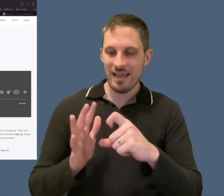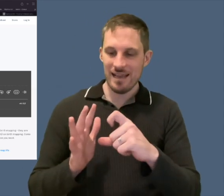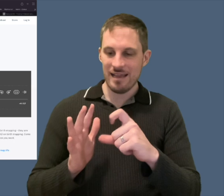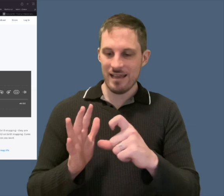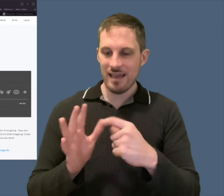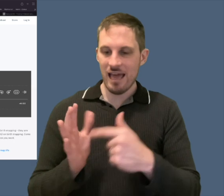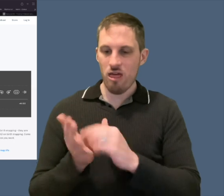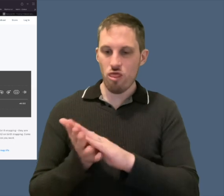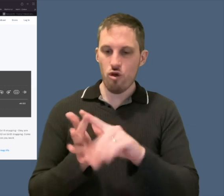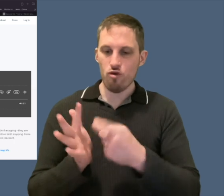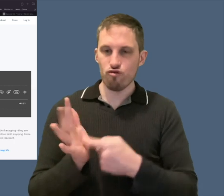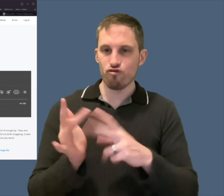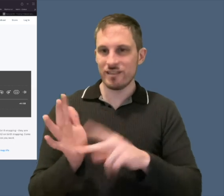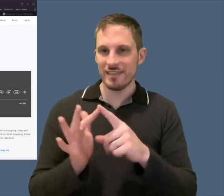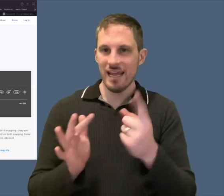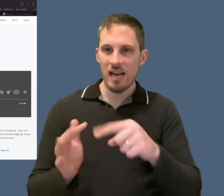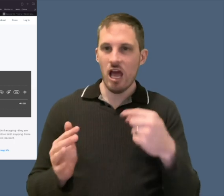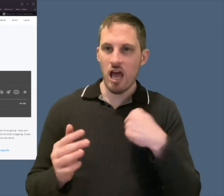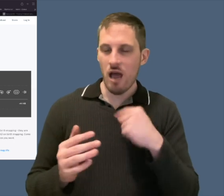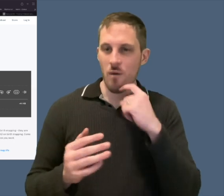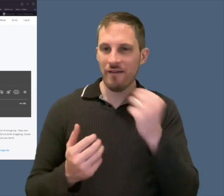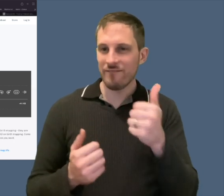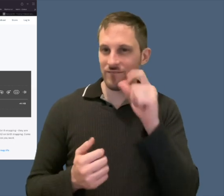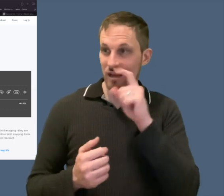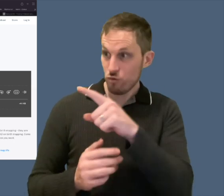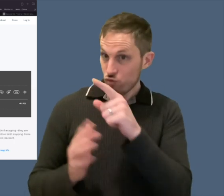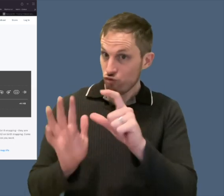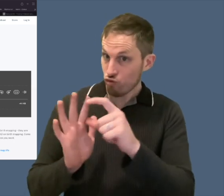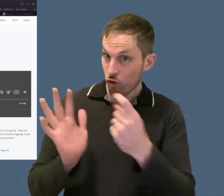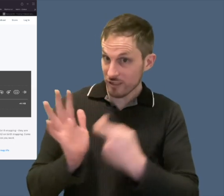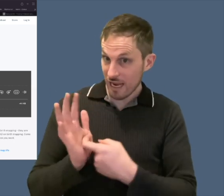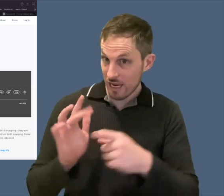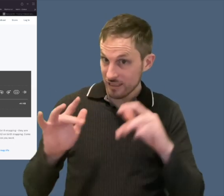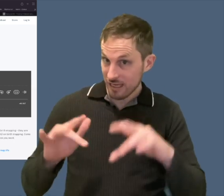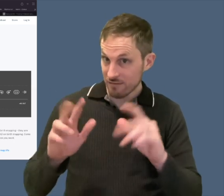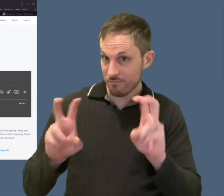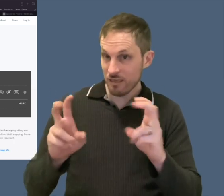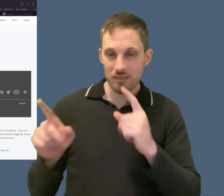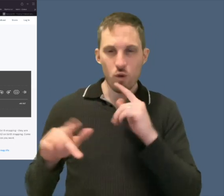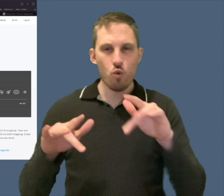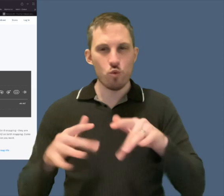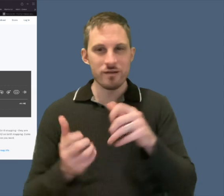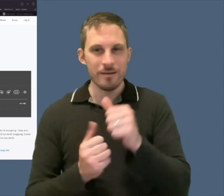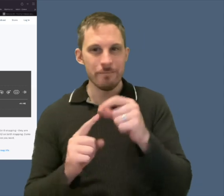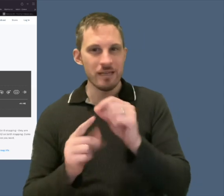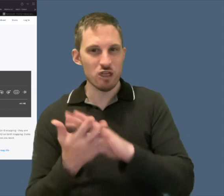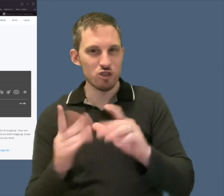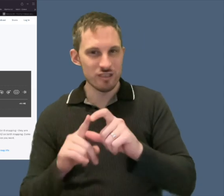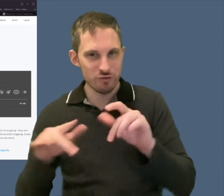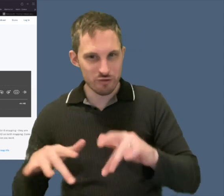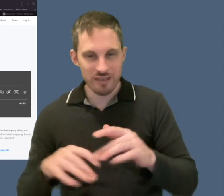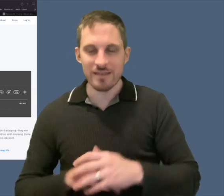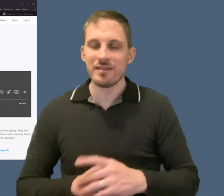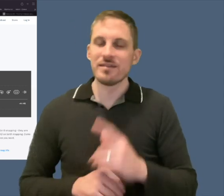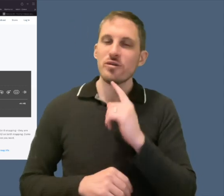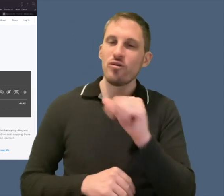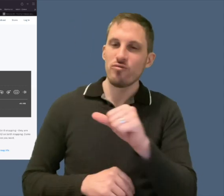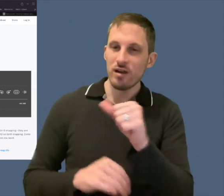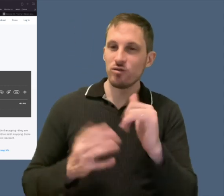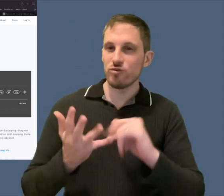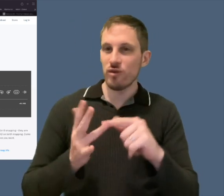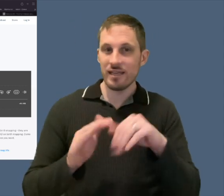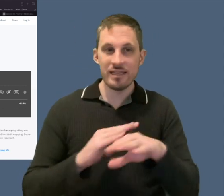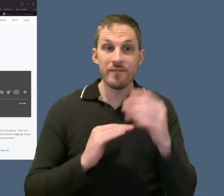Do I get to call you Dr. Catherine Bell yet, or is that not official yet? Not yet. Okay. So in the